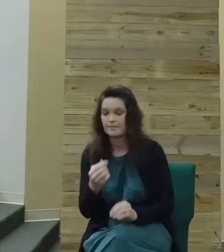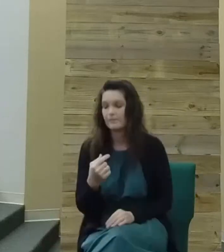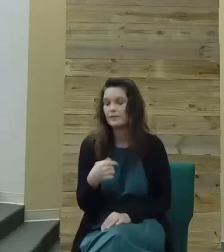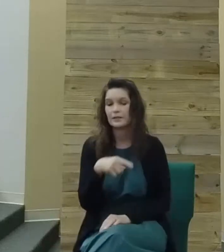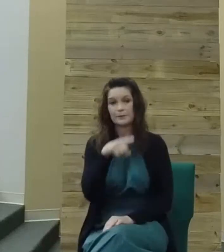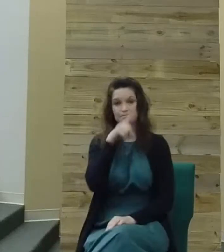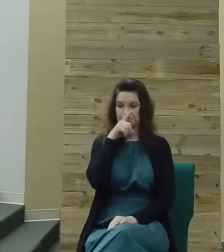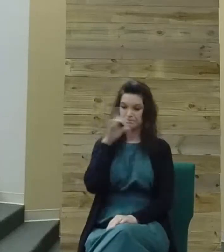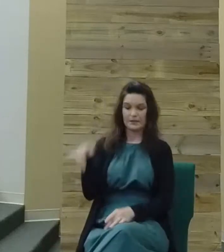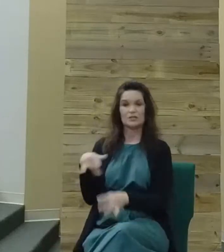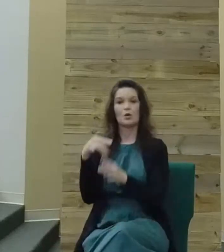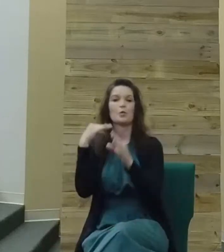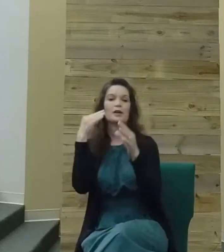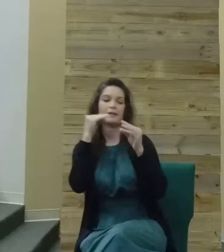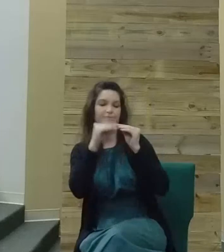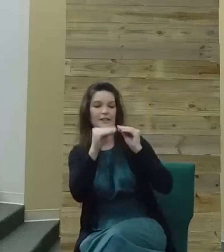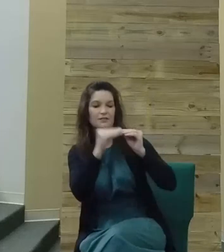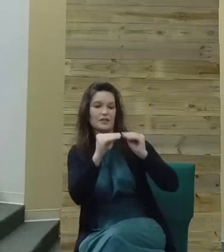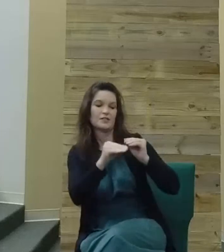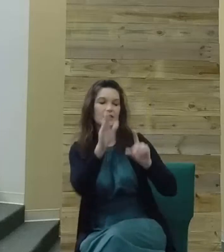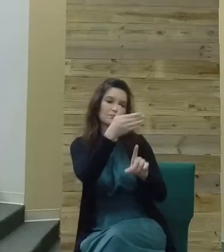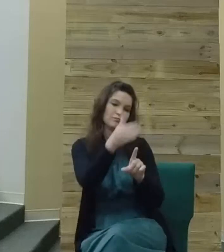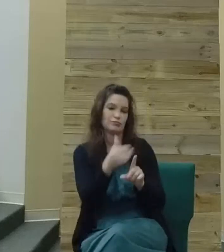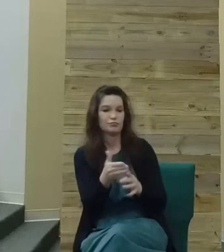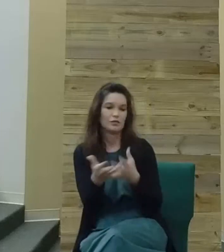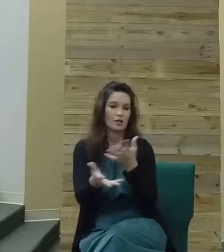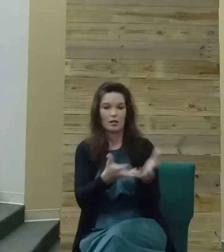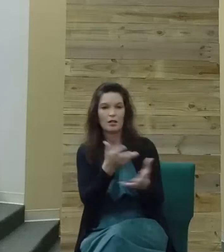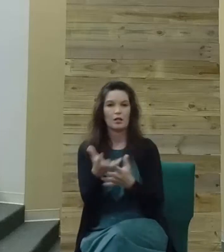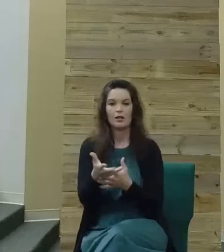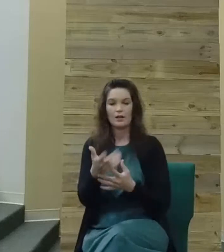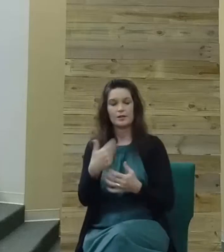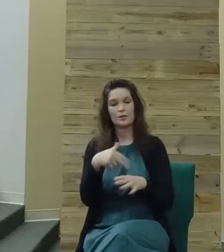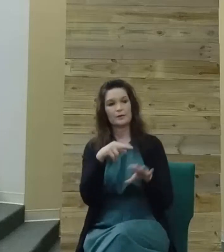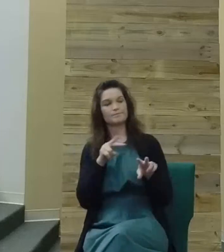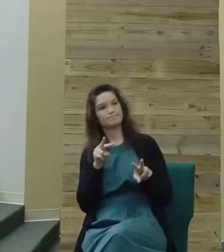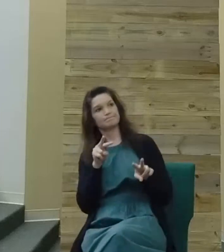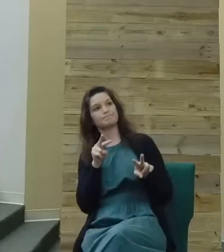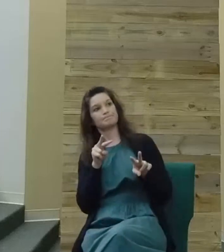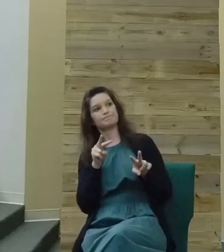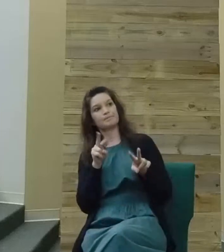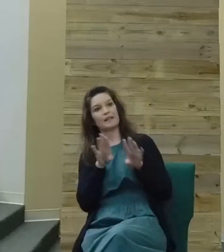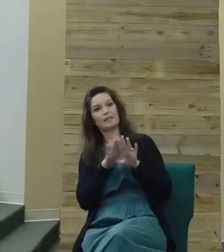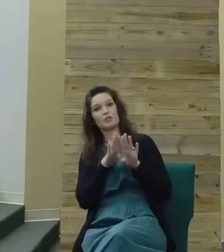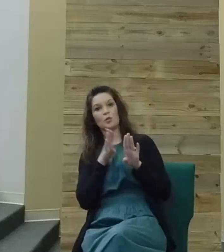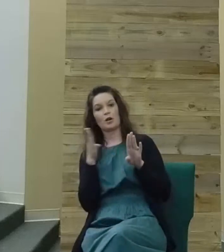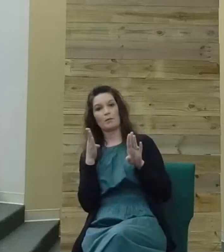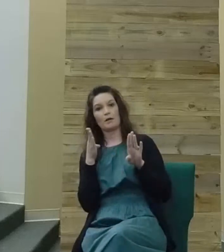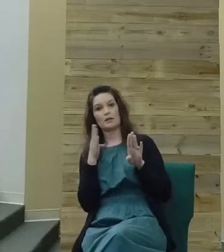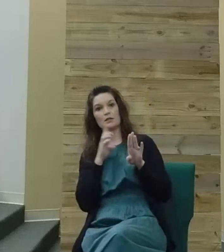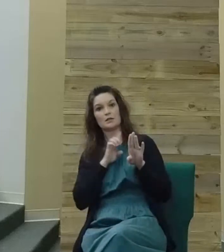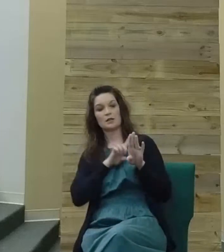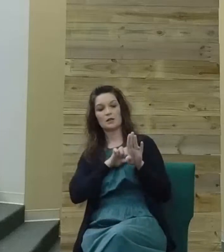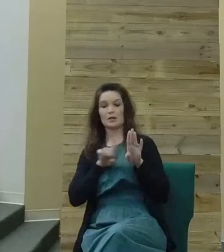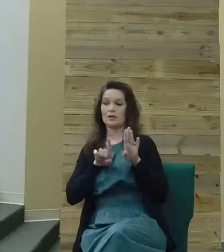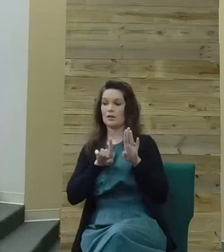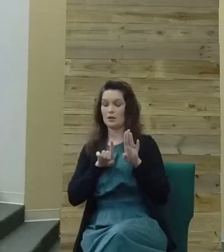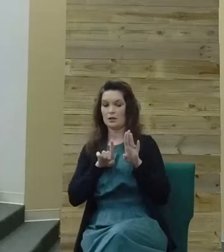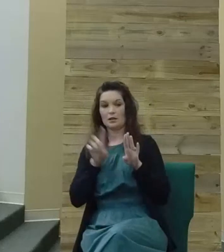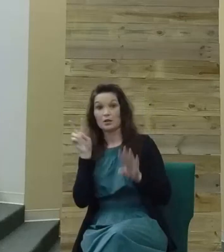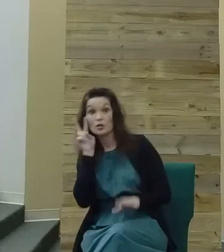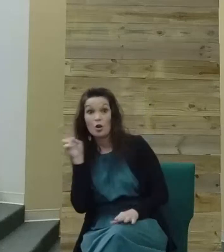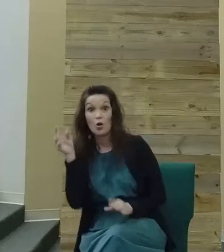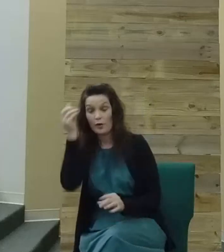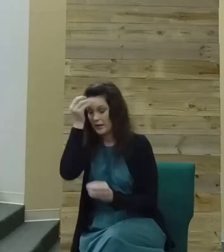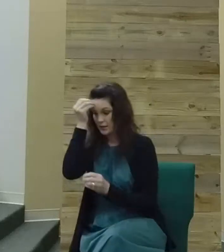him, and then he finishes repairing the porch and painting the porch, and he's stepping back to look at it, and the door opens.